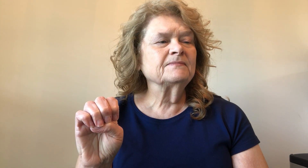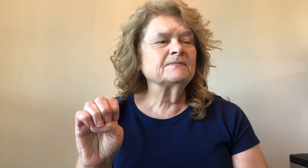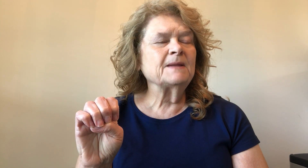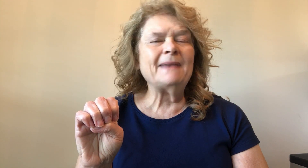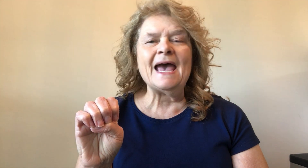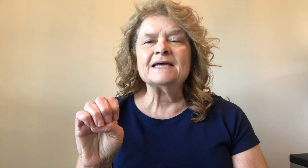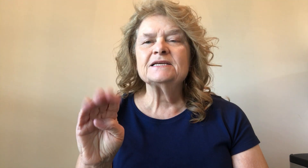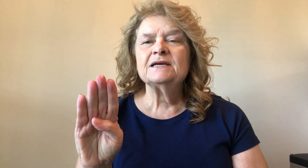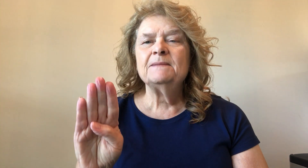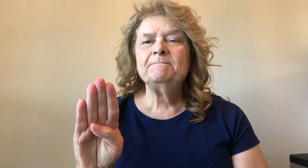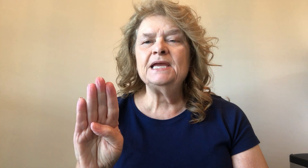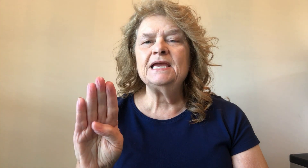Bat,